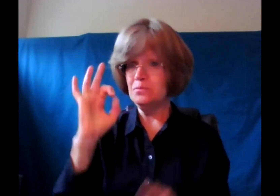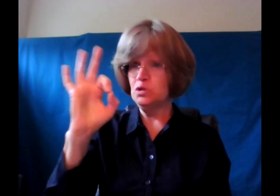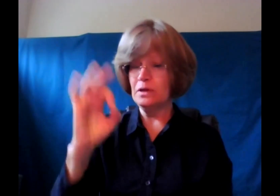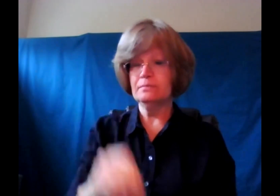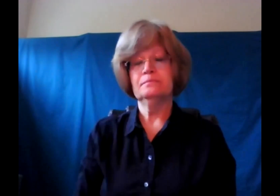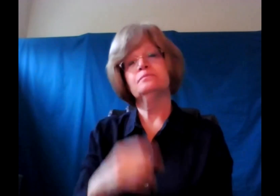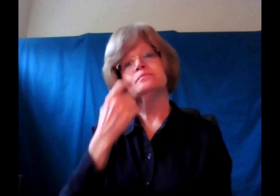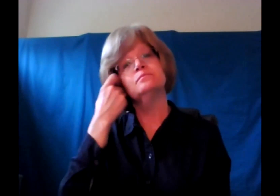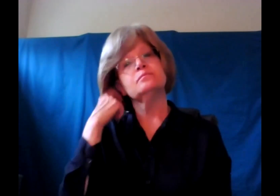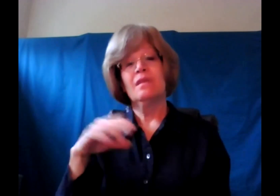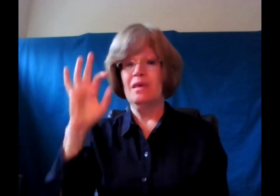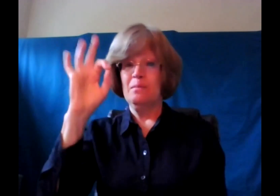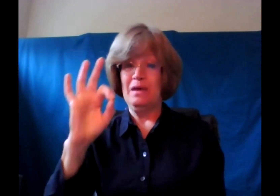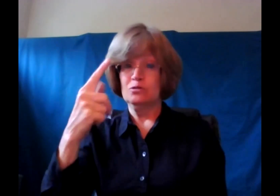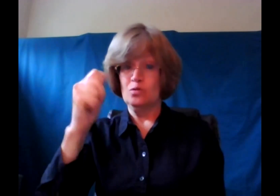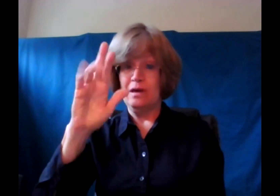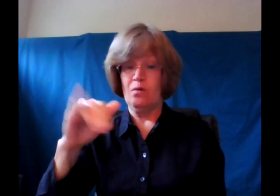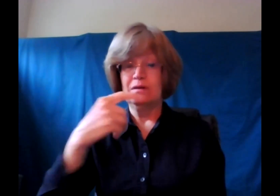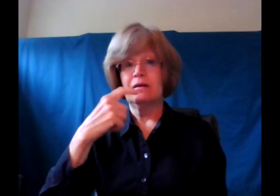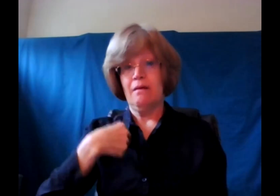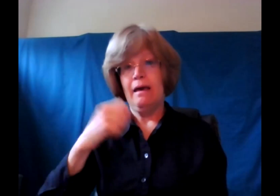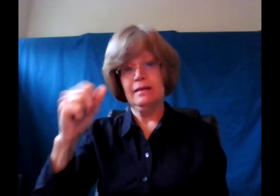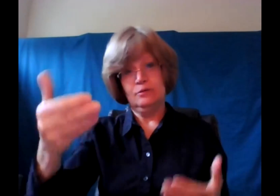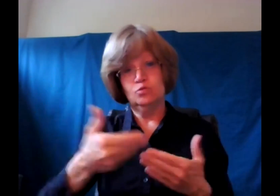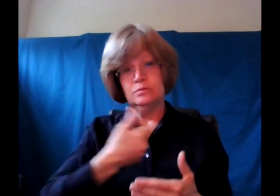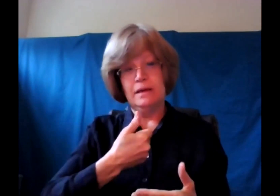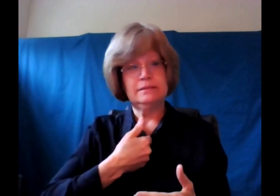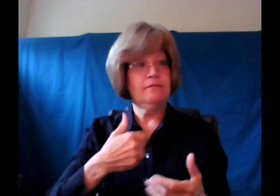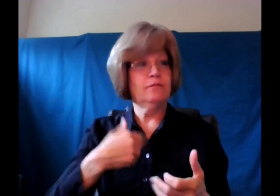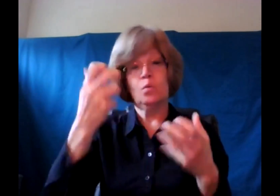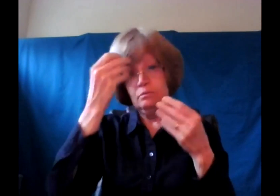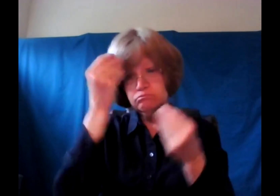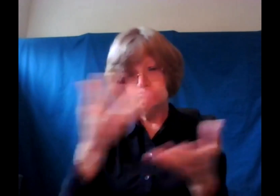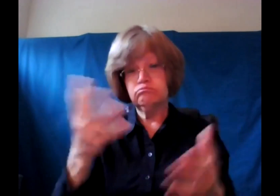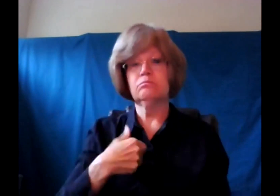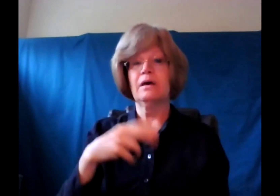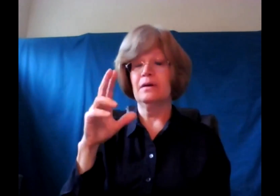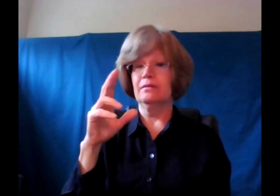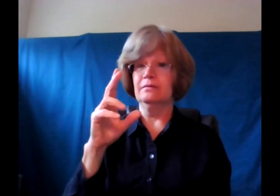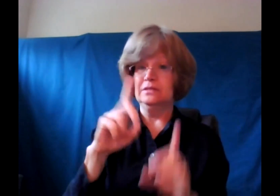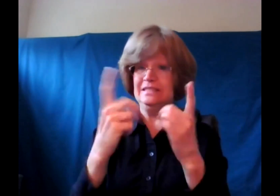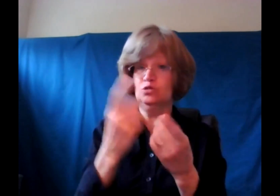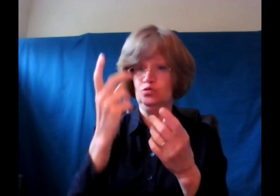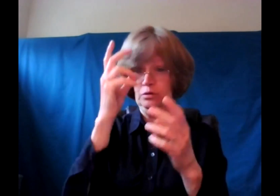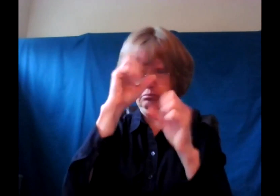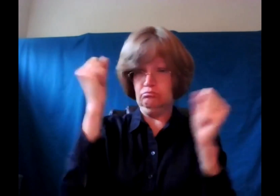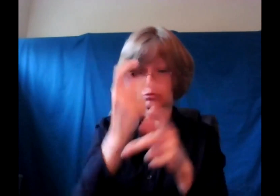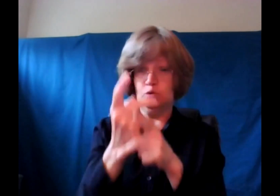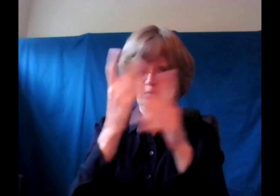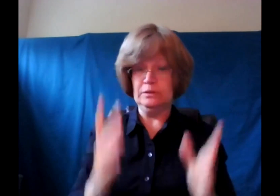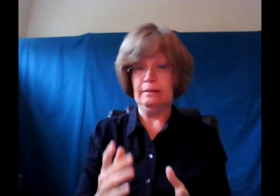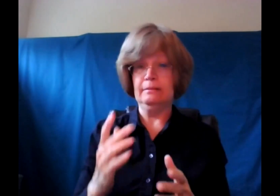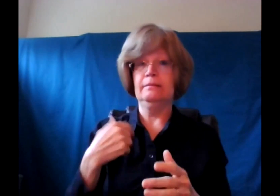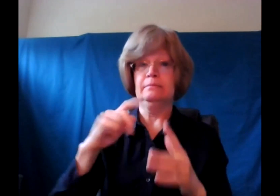Now, Pastor Gary said I could introduce myself. I'll just let you know that I'm the district superintendent,